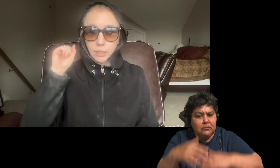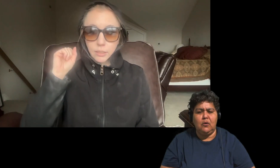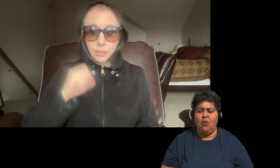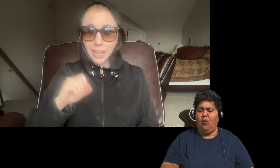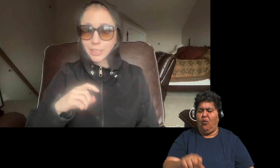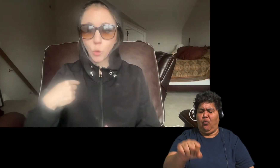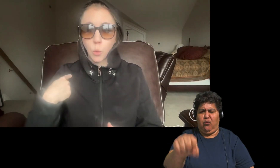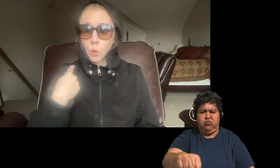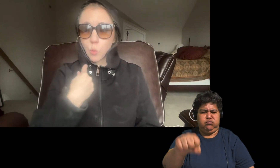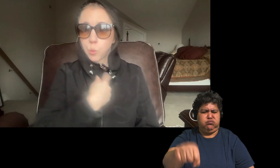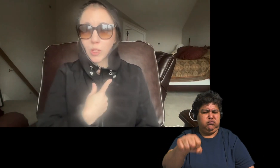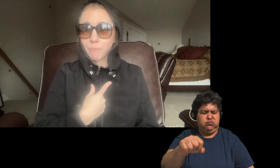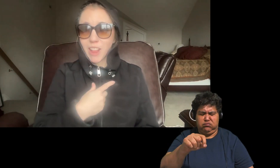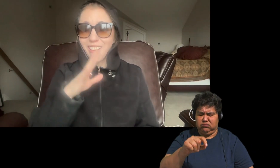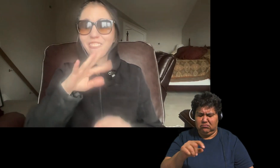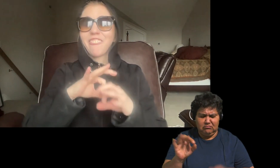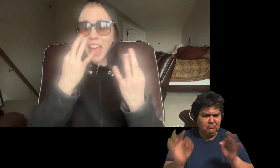Yes. Oh, yes, absolutely.